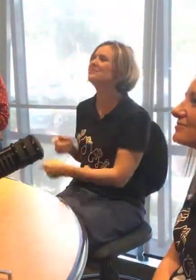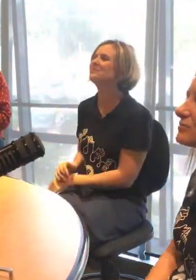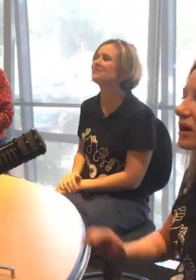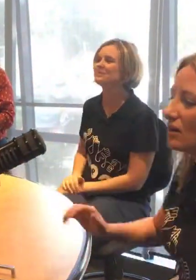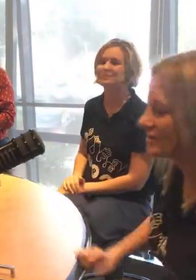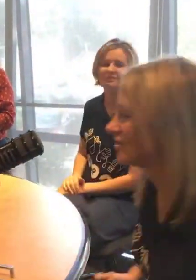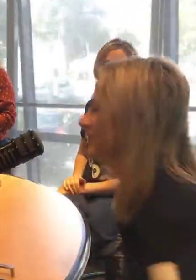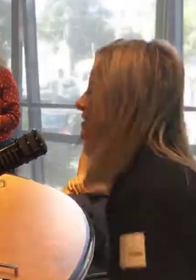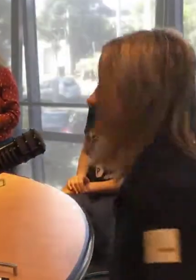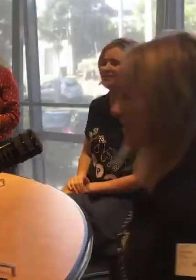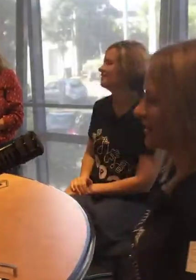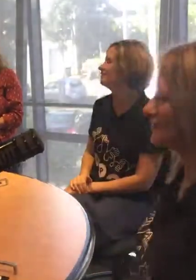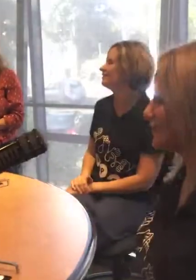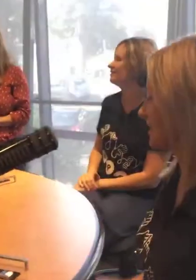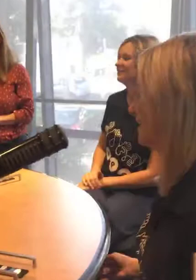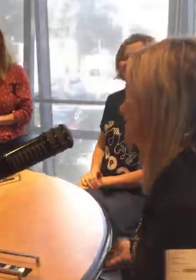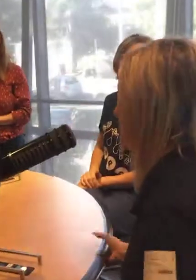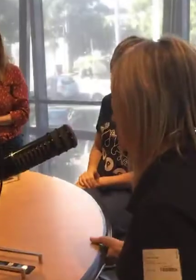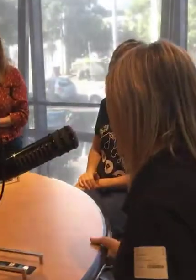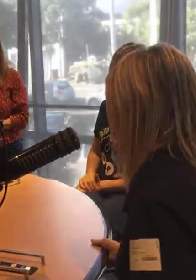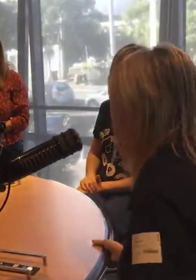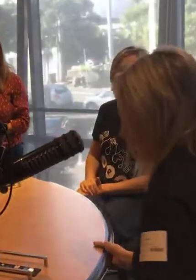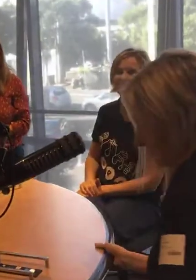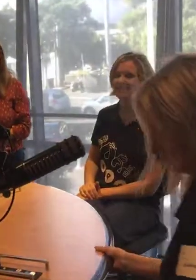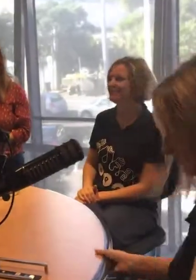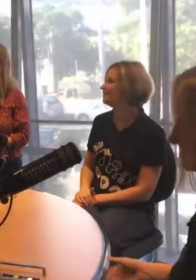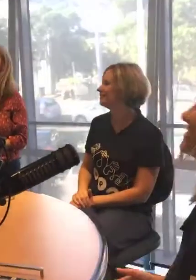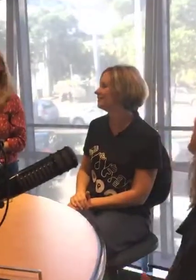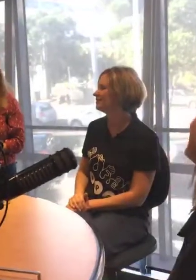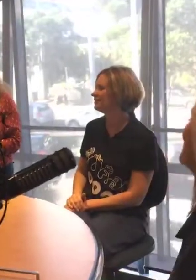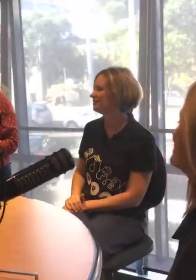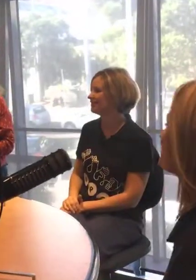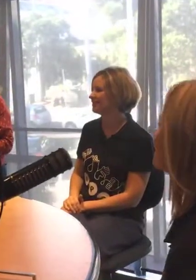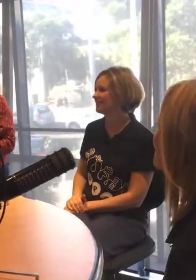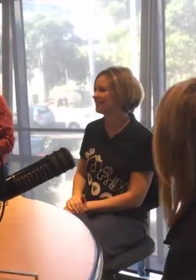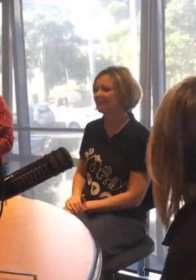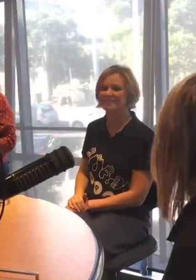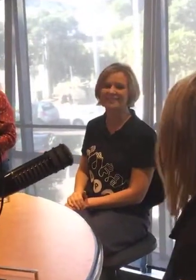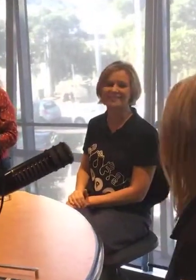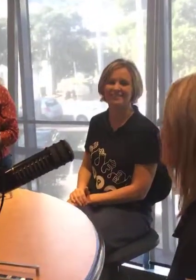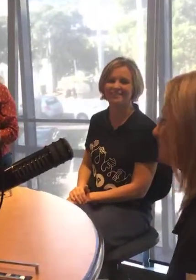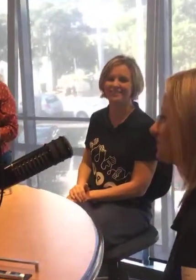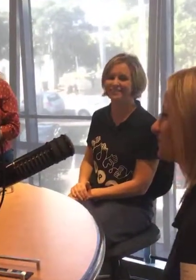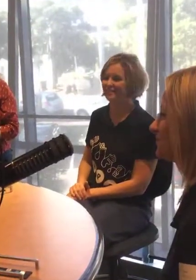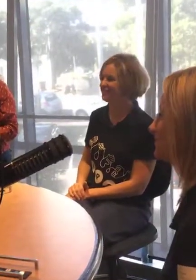little bit closer to the Oh, sorry. Yes, microphone. I don't That's have right. a loud voice, so I should. Yep.